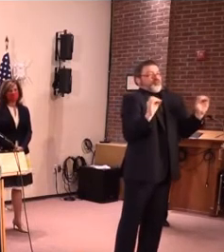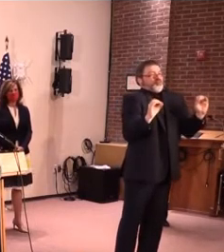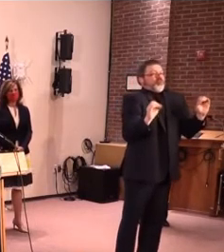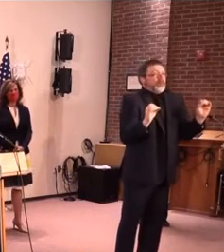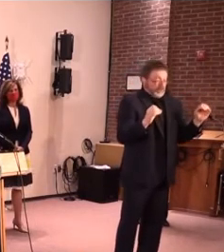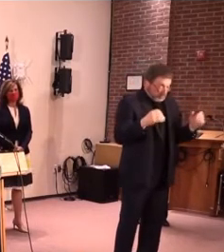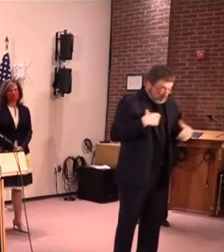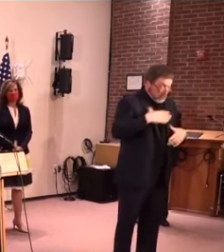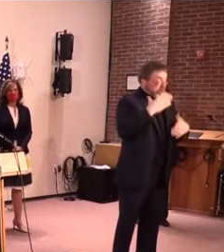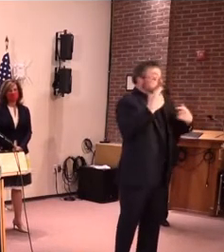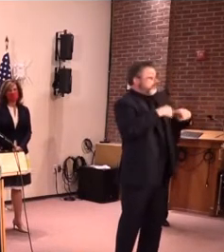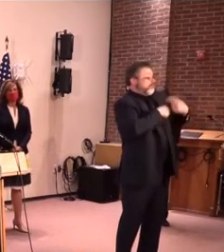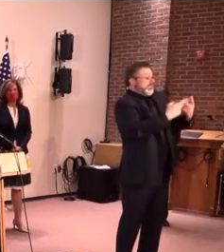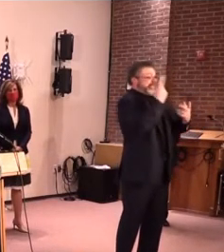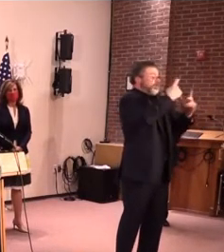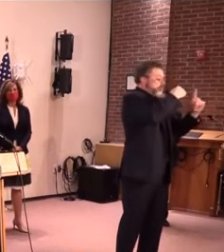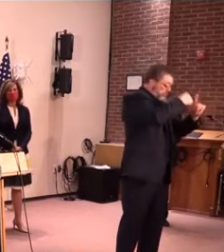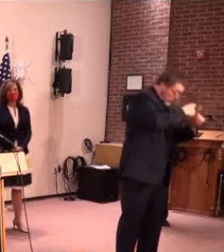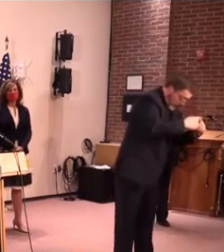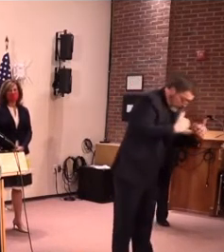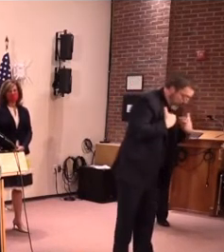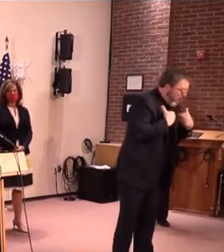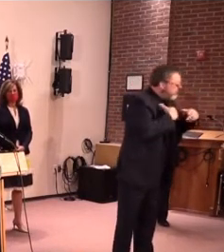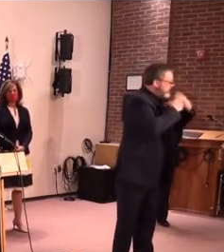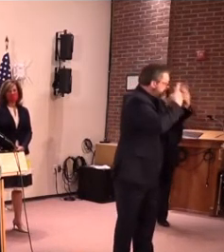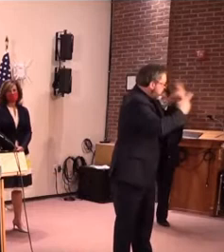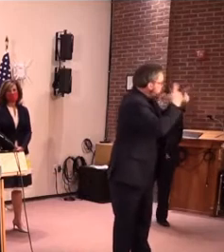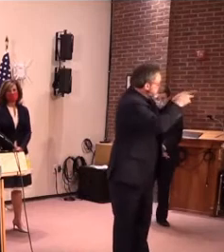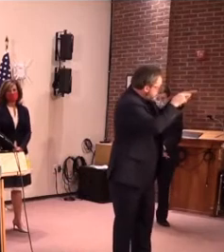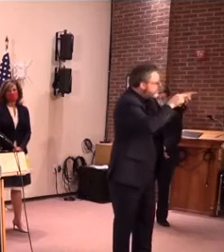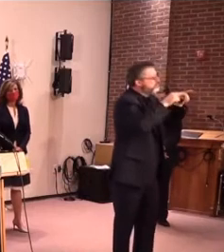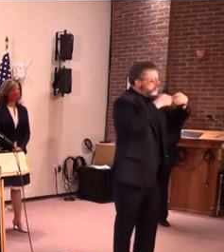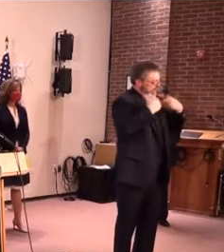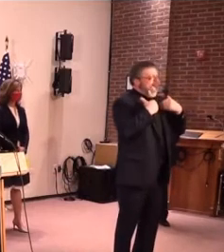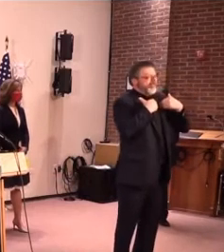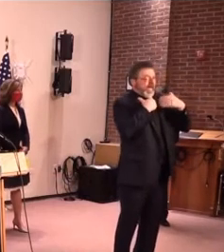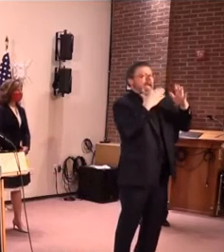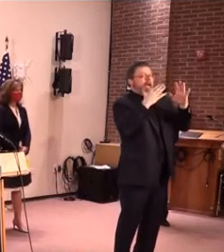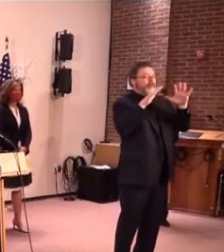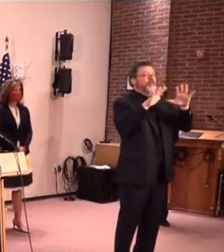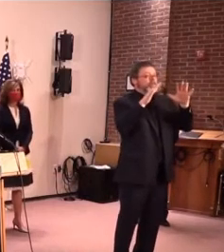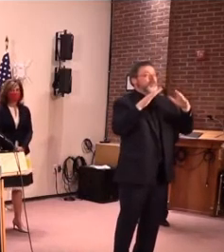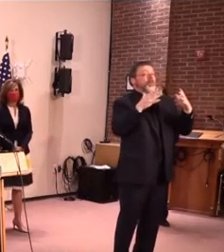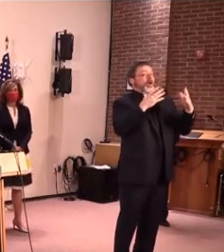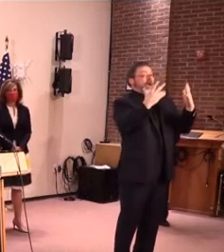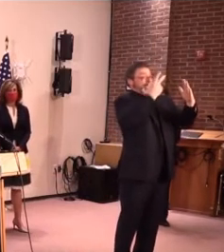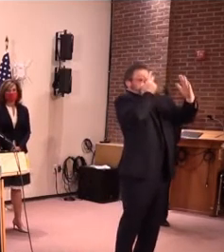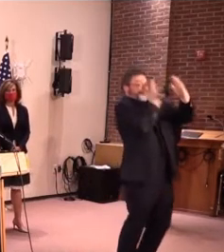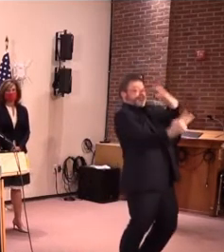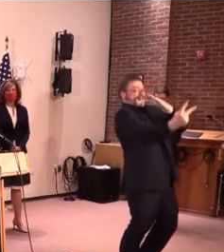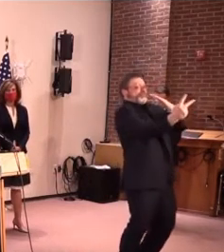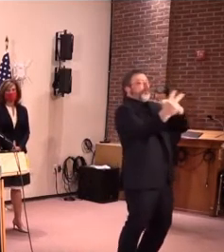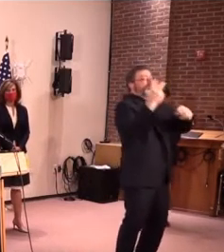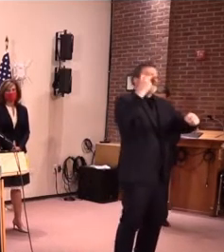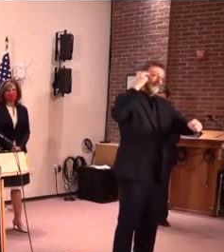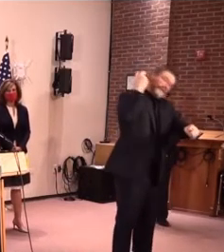people back in business, and we hope to be able to have more people coming into the state. As we look around the region, we'll have some modeling on